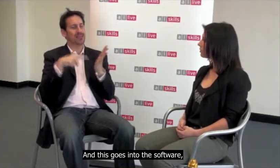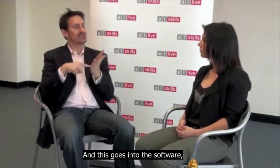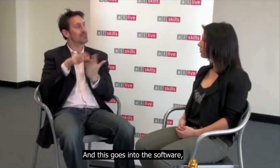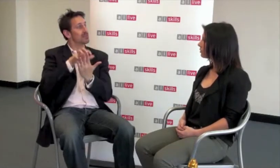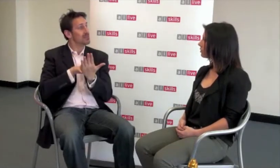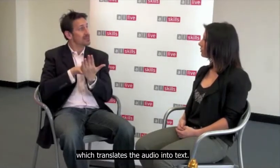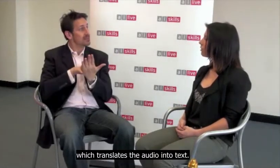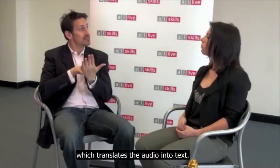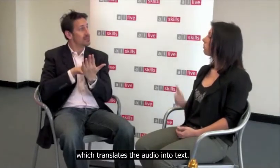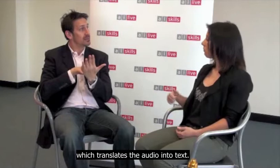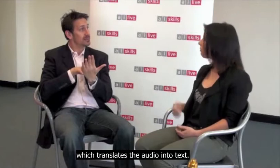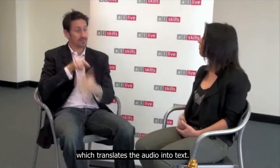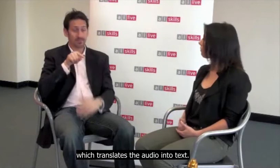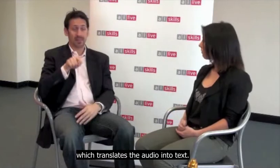translates the audio into text.